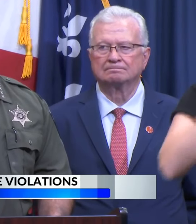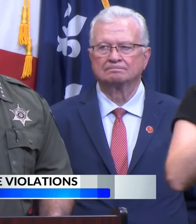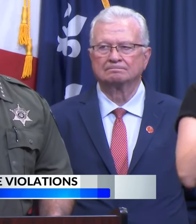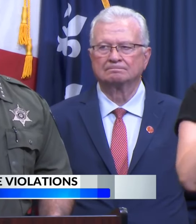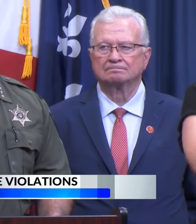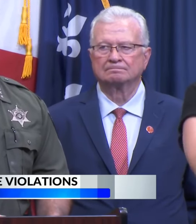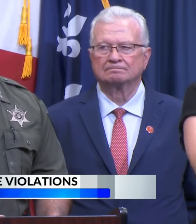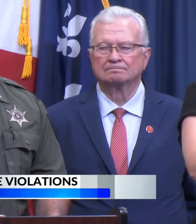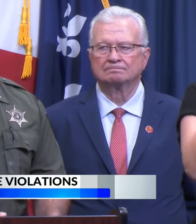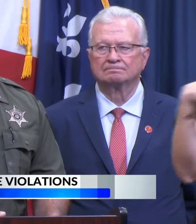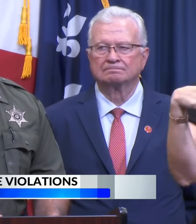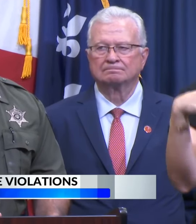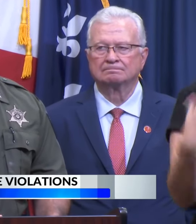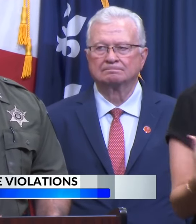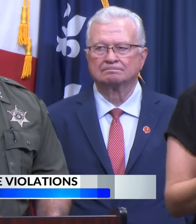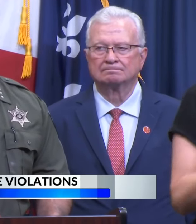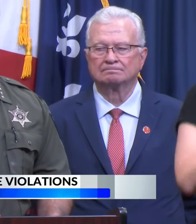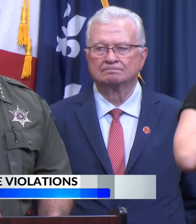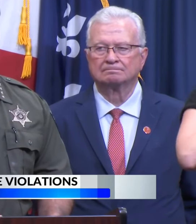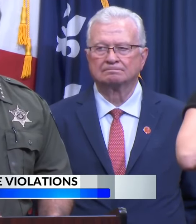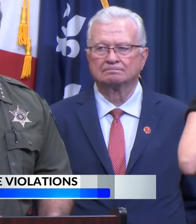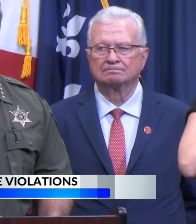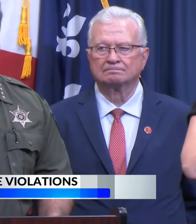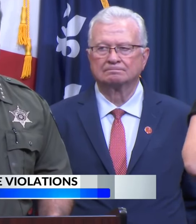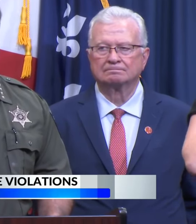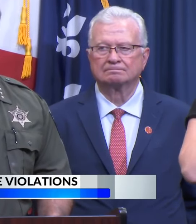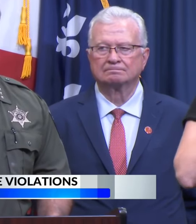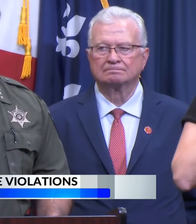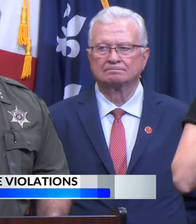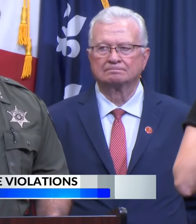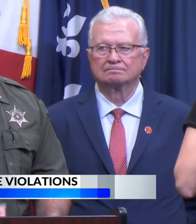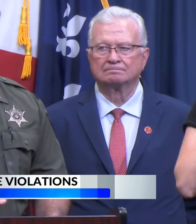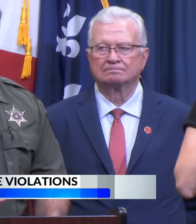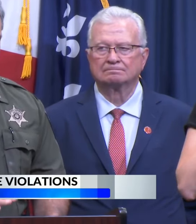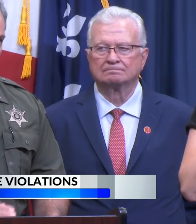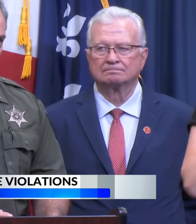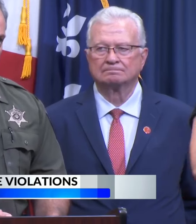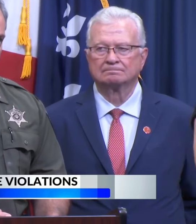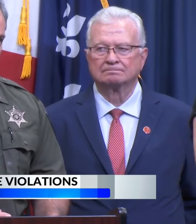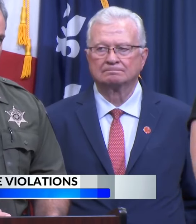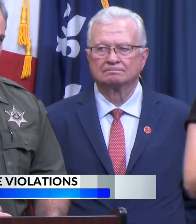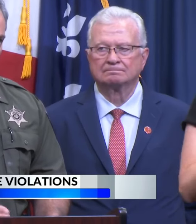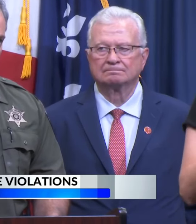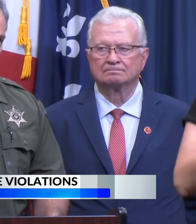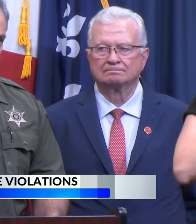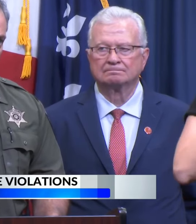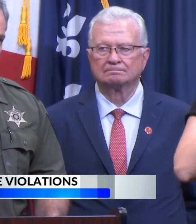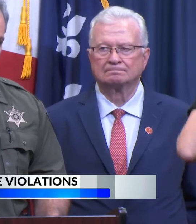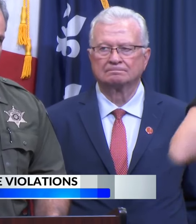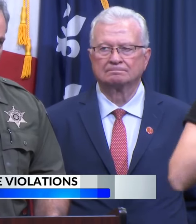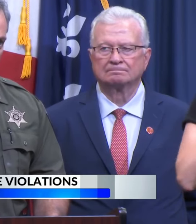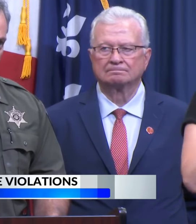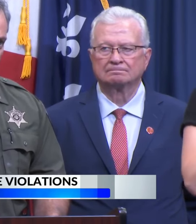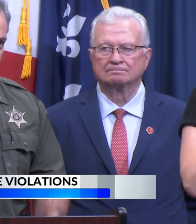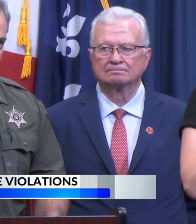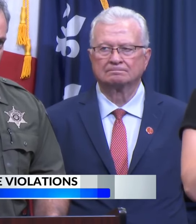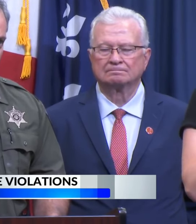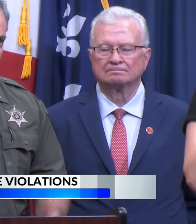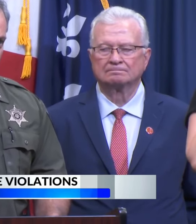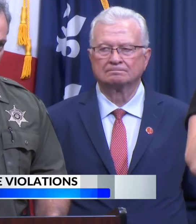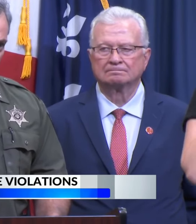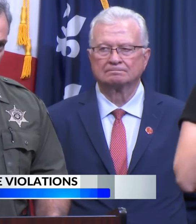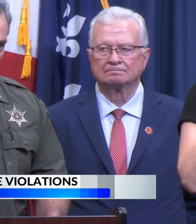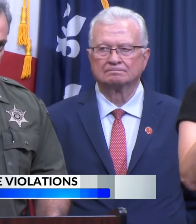OEP. Law enforcement will be enforcing it. But we don't make decisions unless we find a road that's flooded,